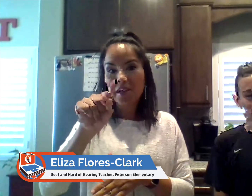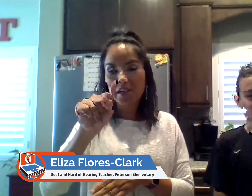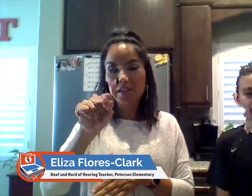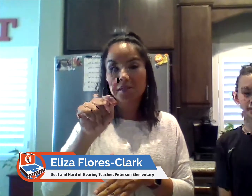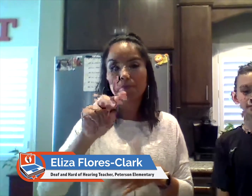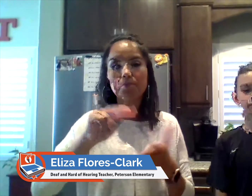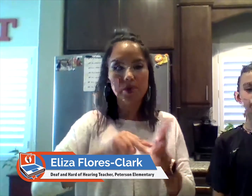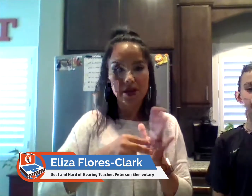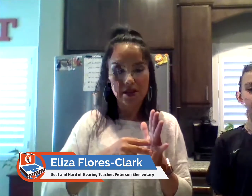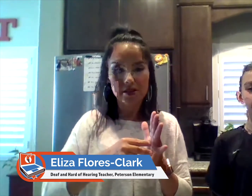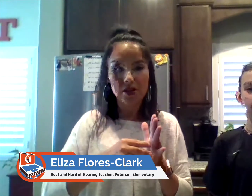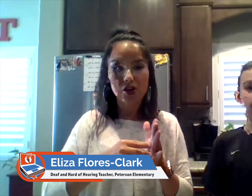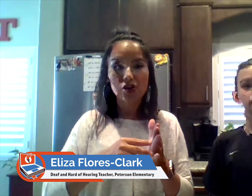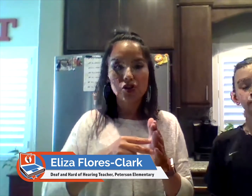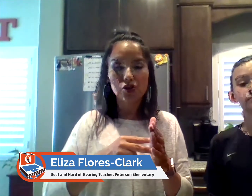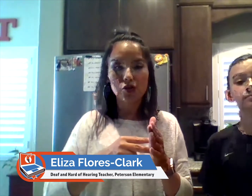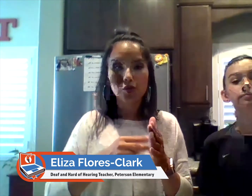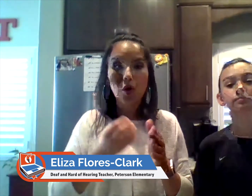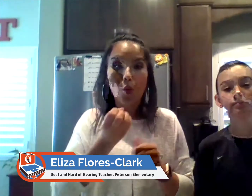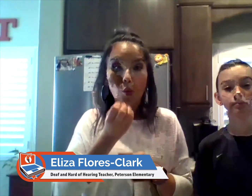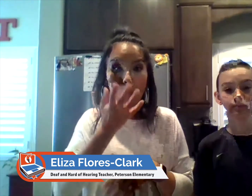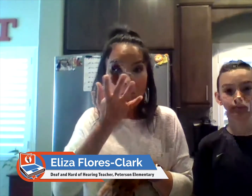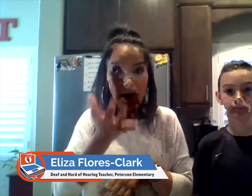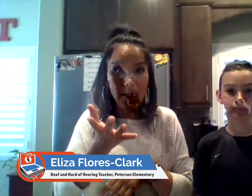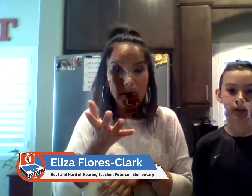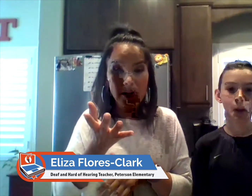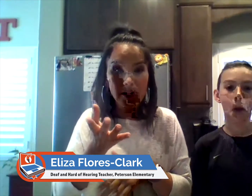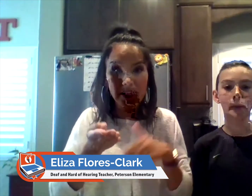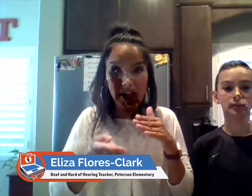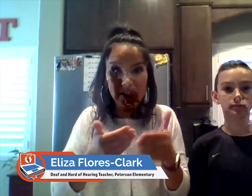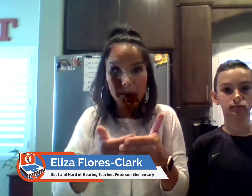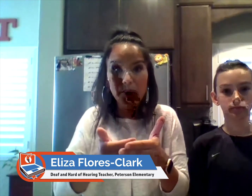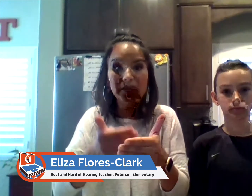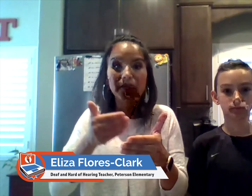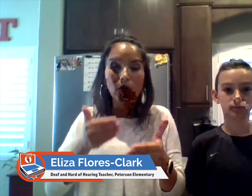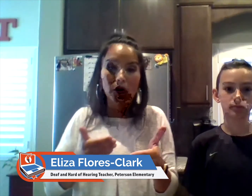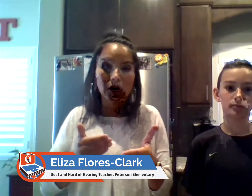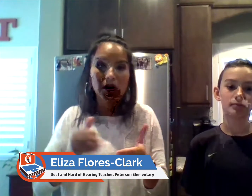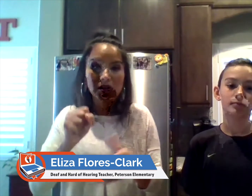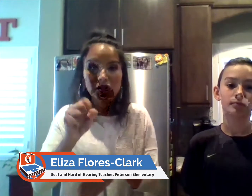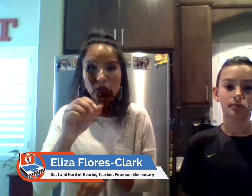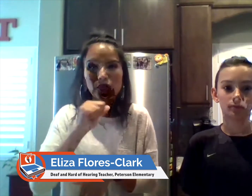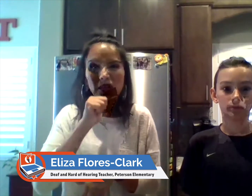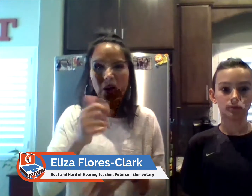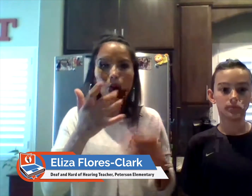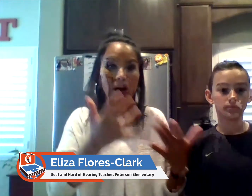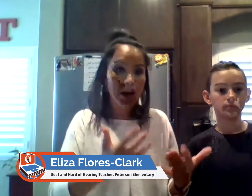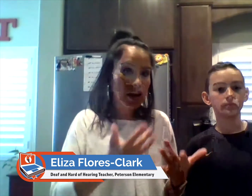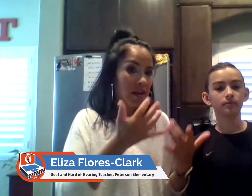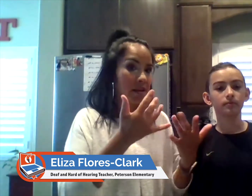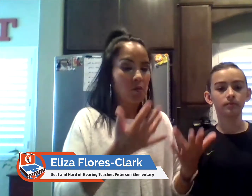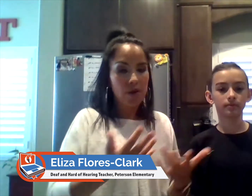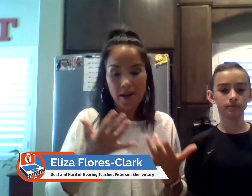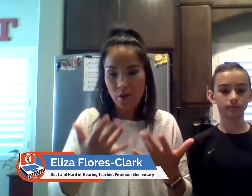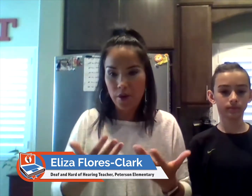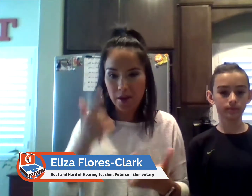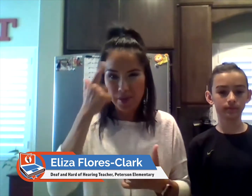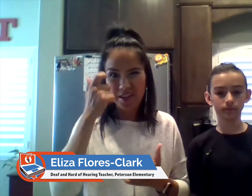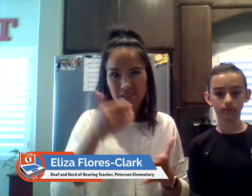Preheat means to warm up the oven before, so we're not waiting and waiting and waiting, because